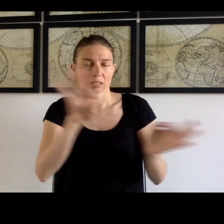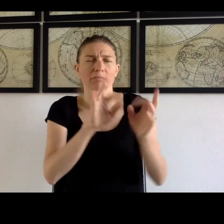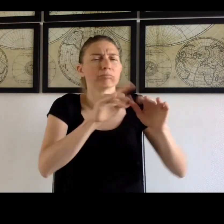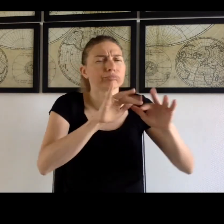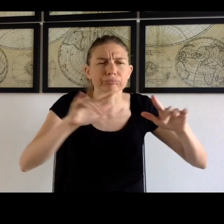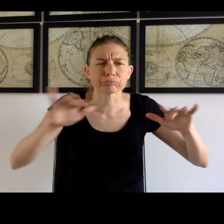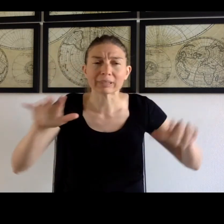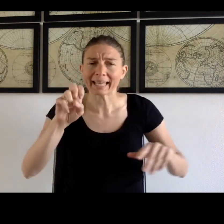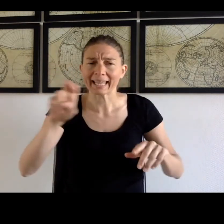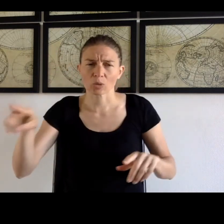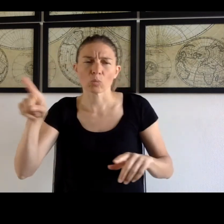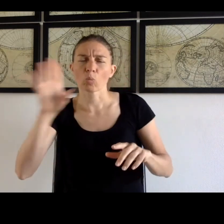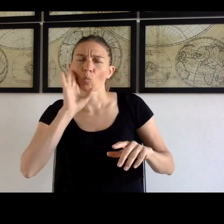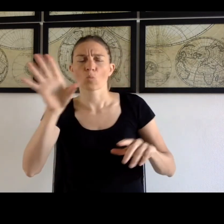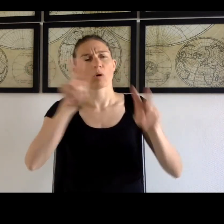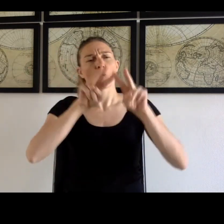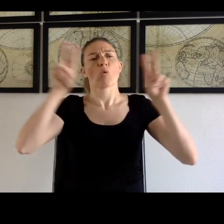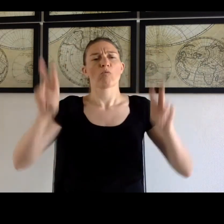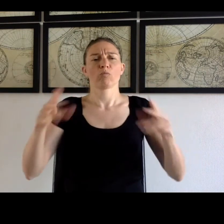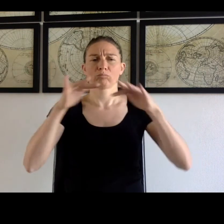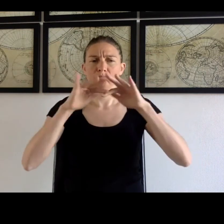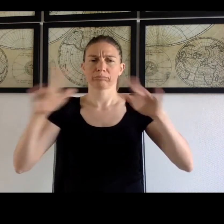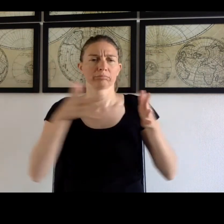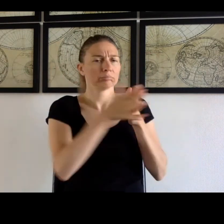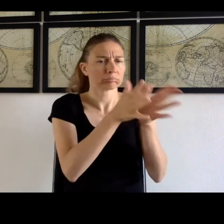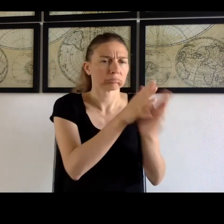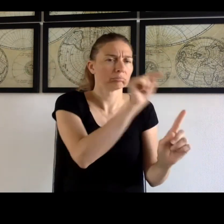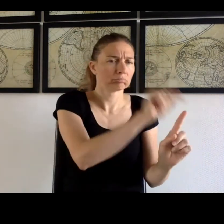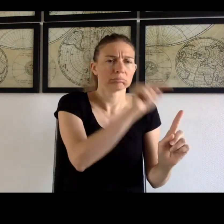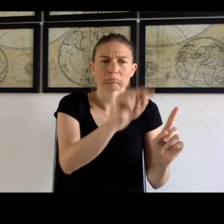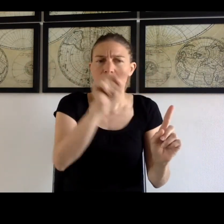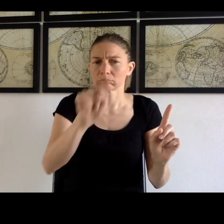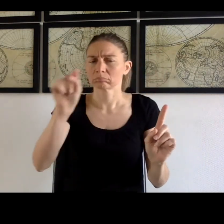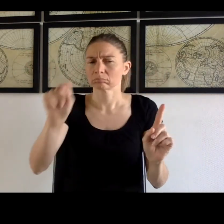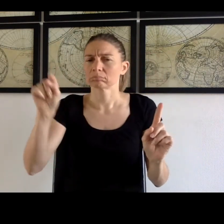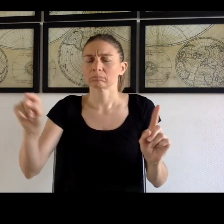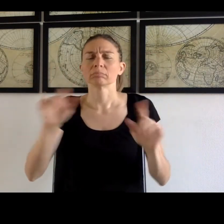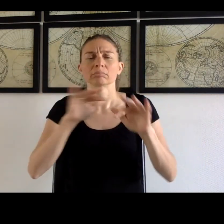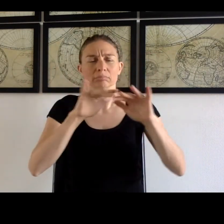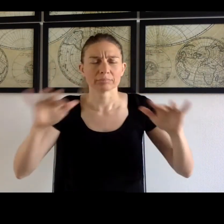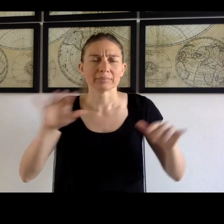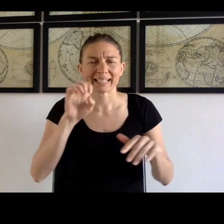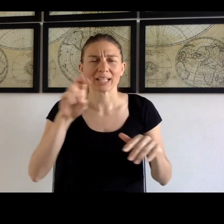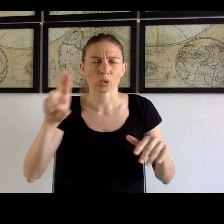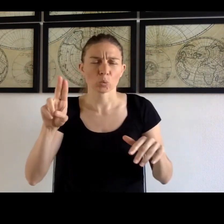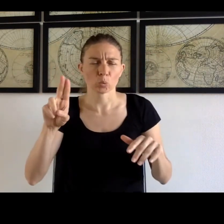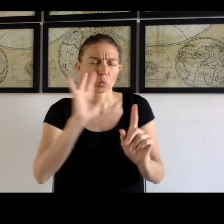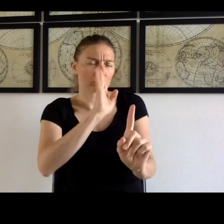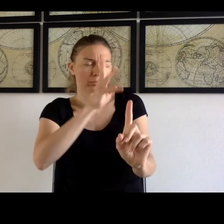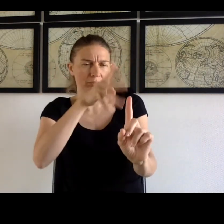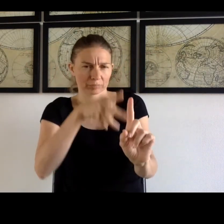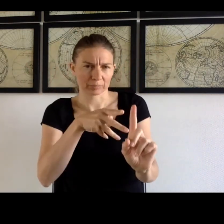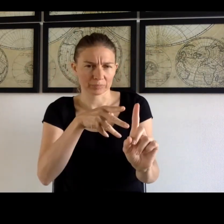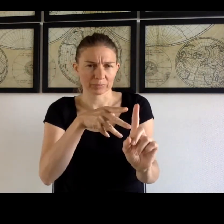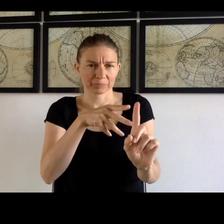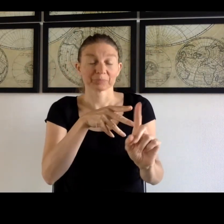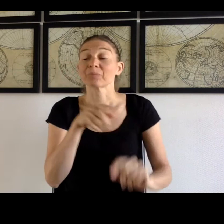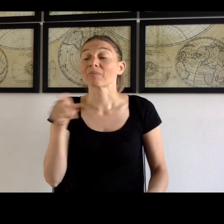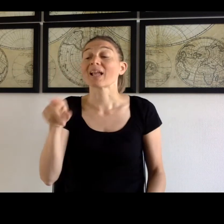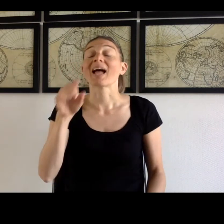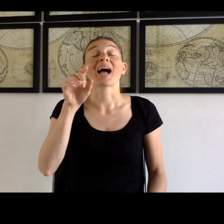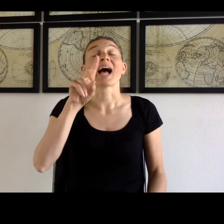Nadia, are you there? Yes. Yes. So what I'm going to do now is, because Nadia has a PowerPoint presentation, I